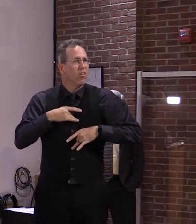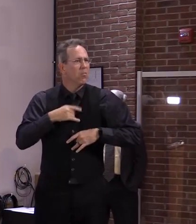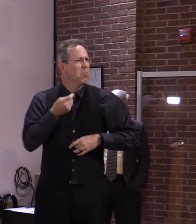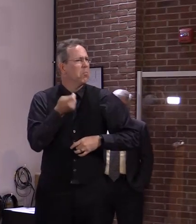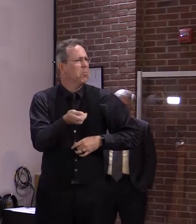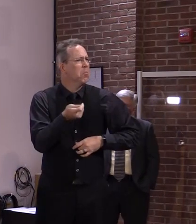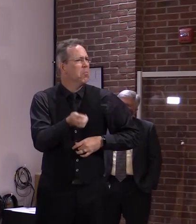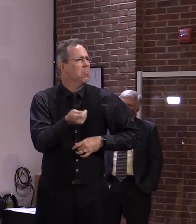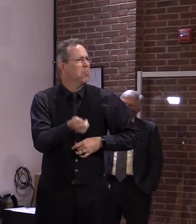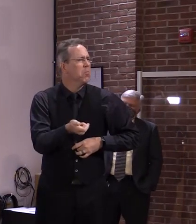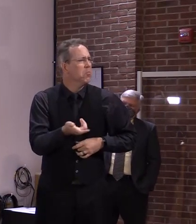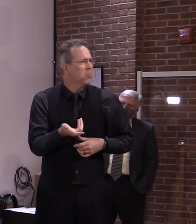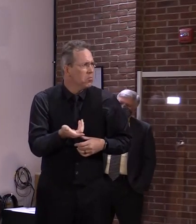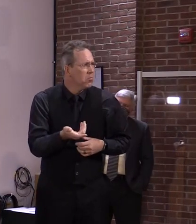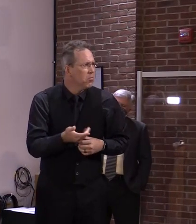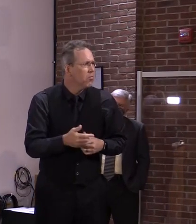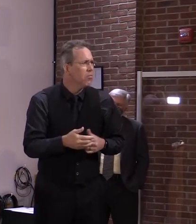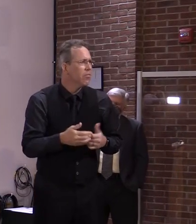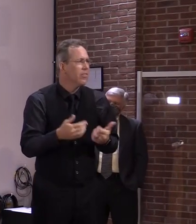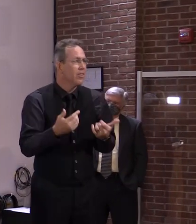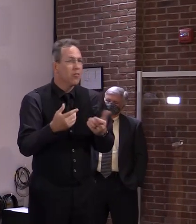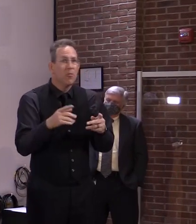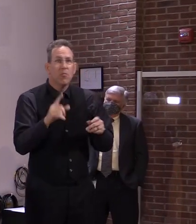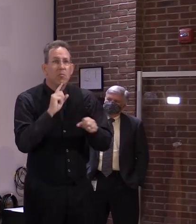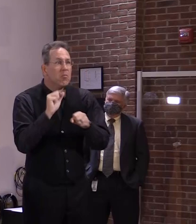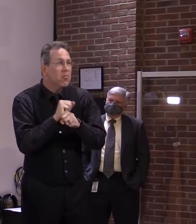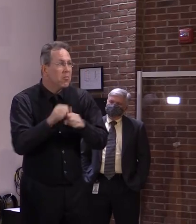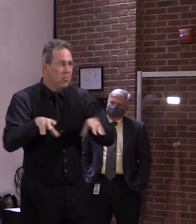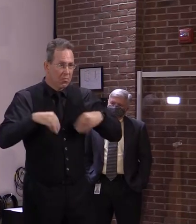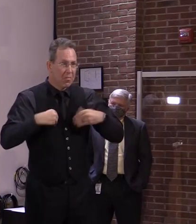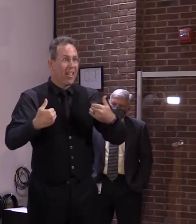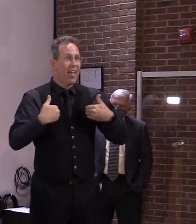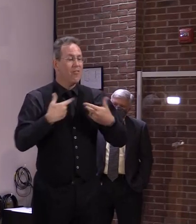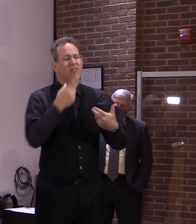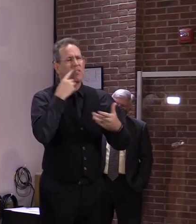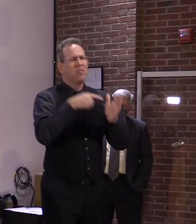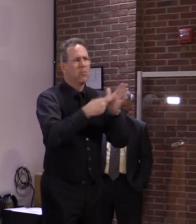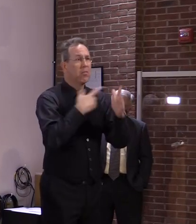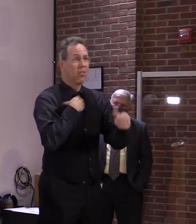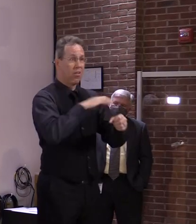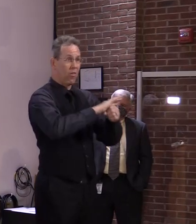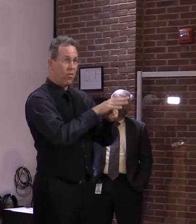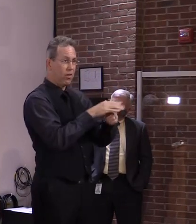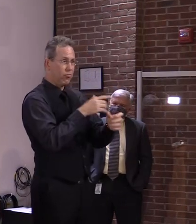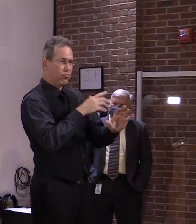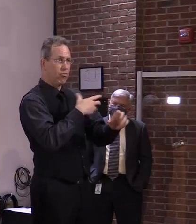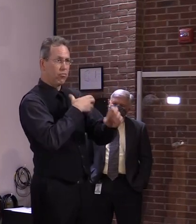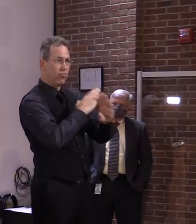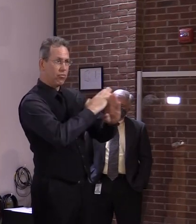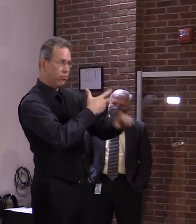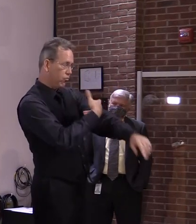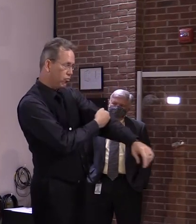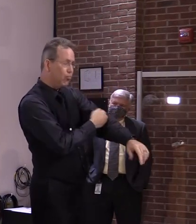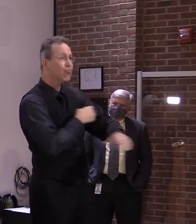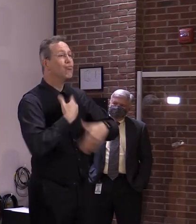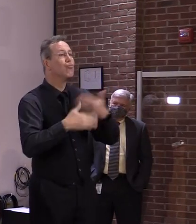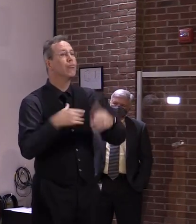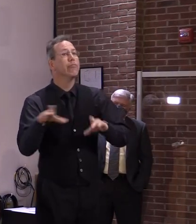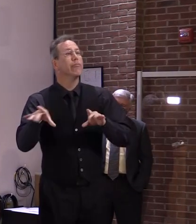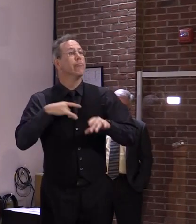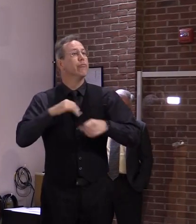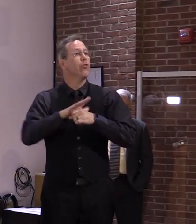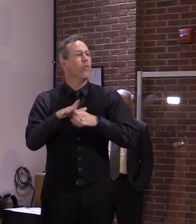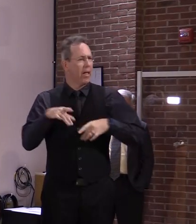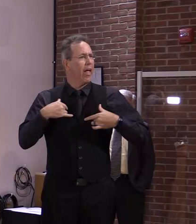asymptomatic. And that's being found around the country as well. And there's the recent publication from Cleveland